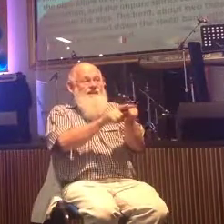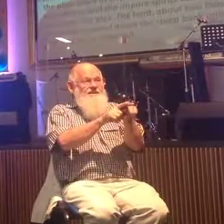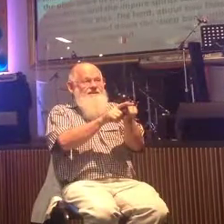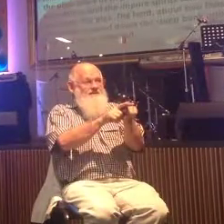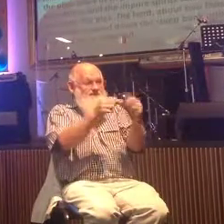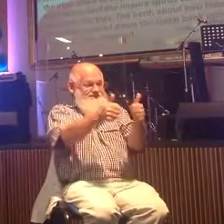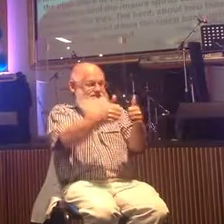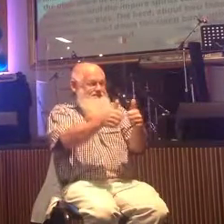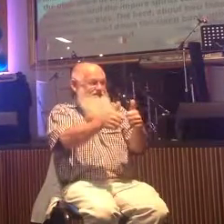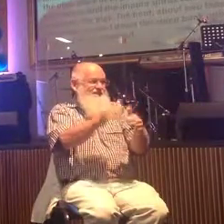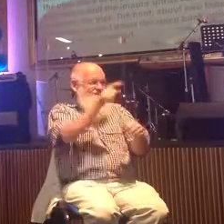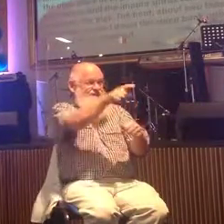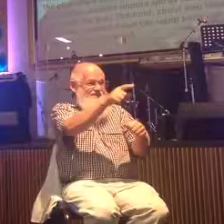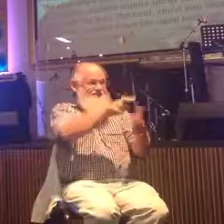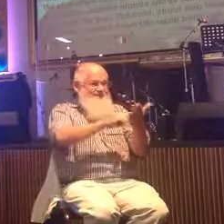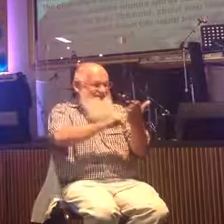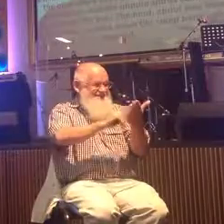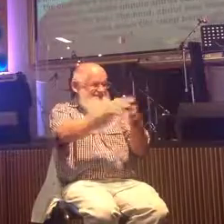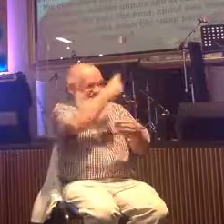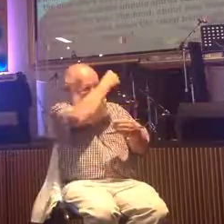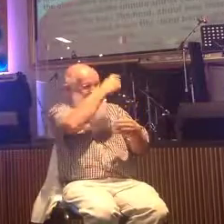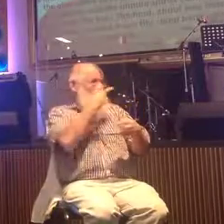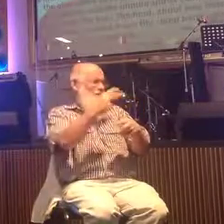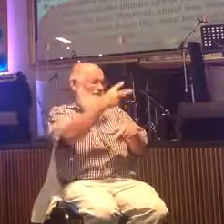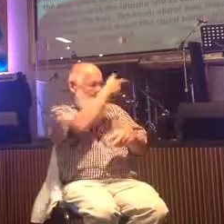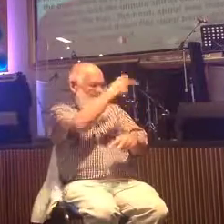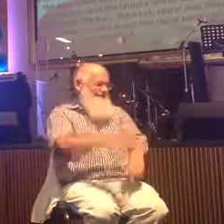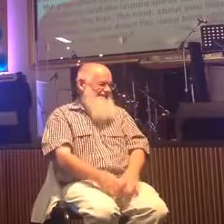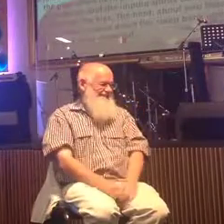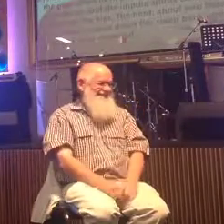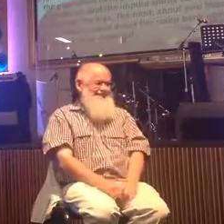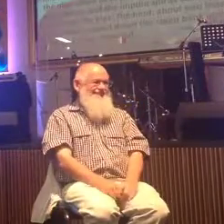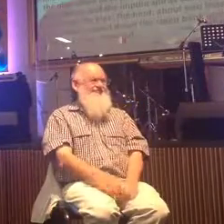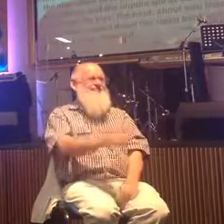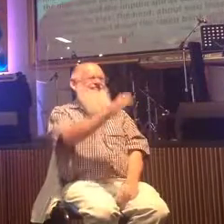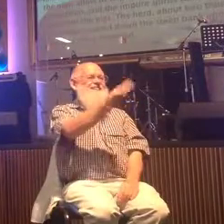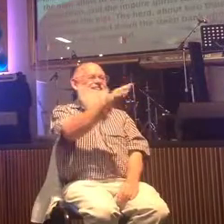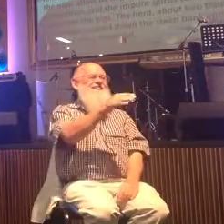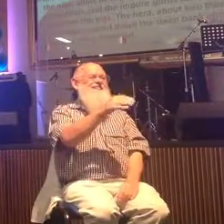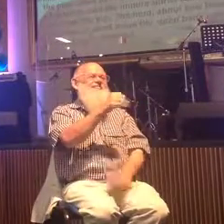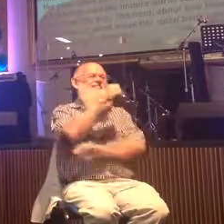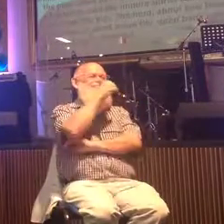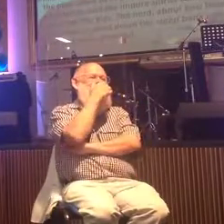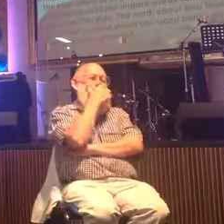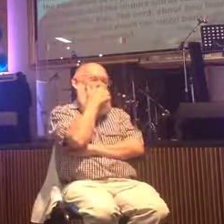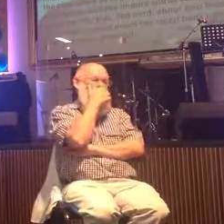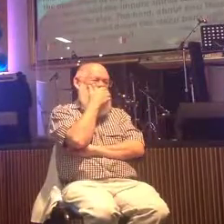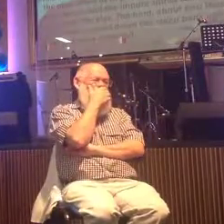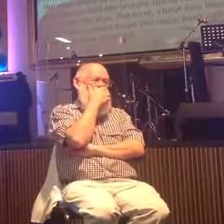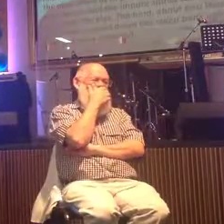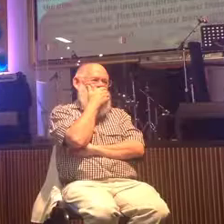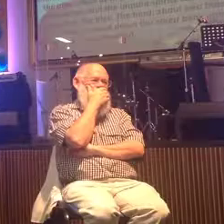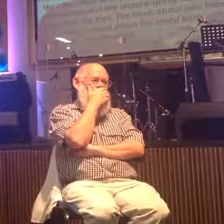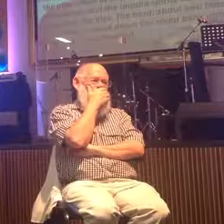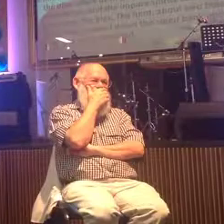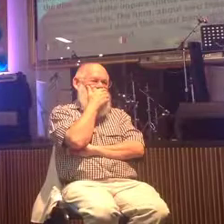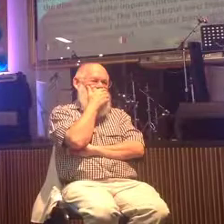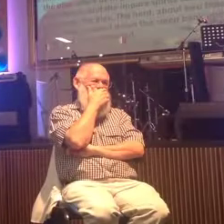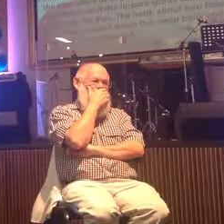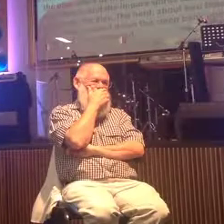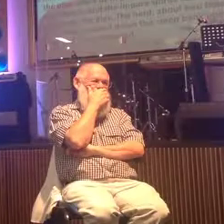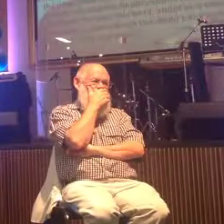impure spirits came out and went into the pigs. The herd, about 2,000 in number, rushed down the steep bank into the lake and